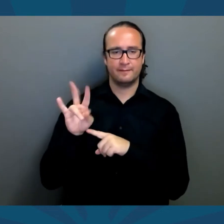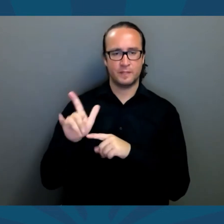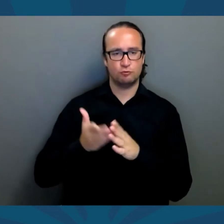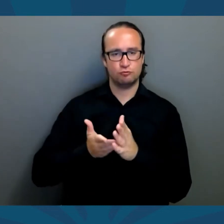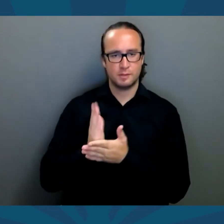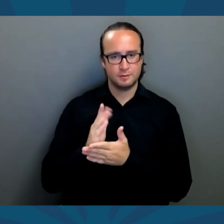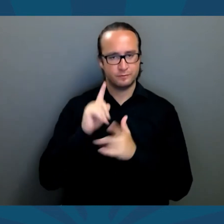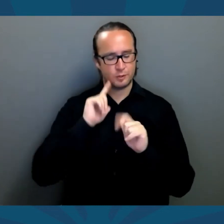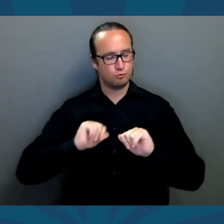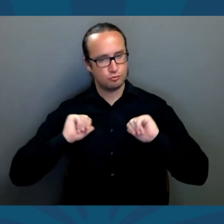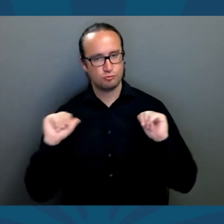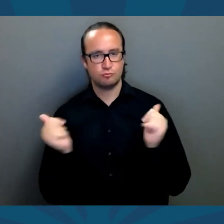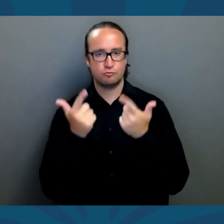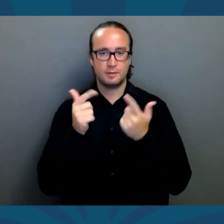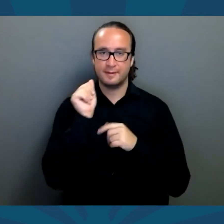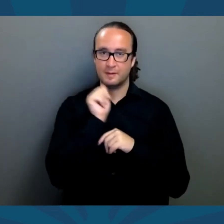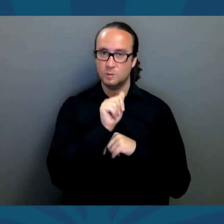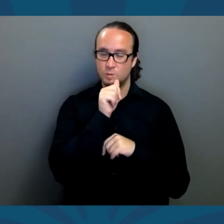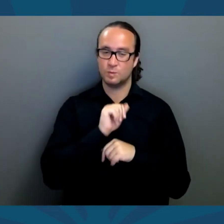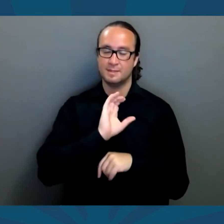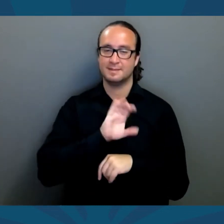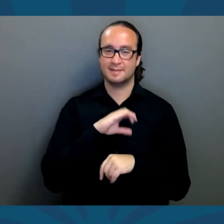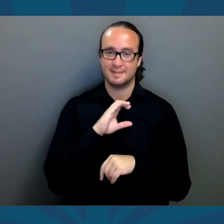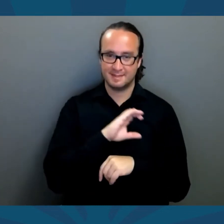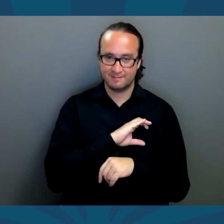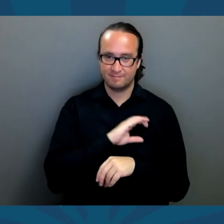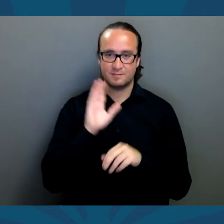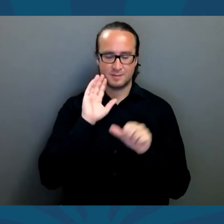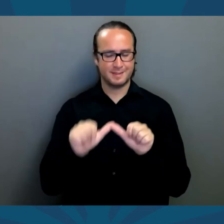and defending the civil rights of all Arizona's citizens